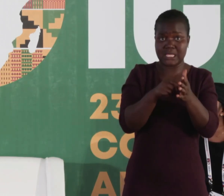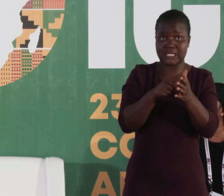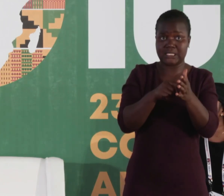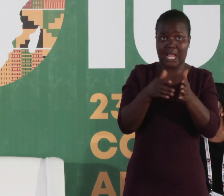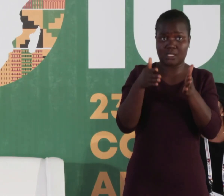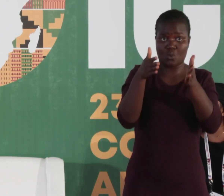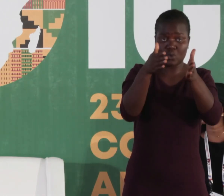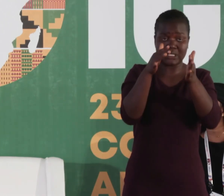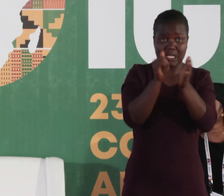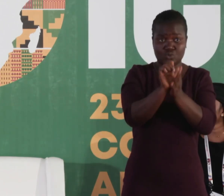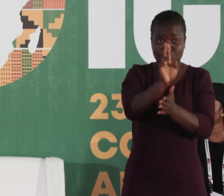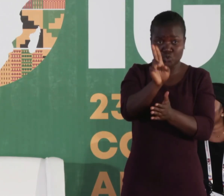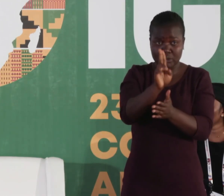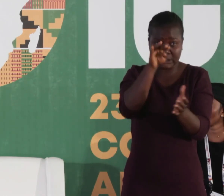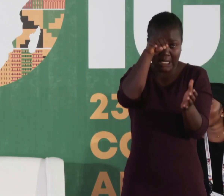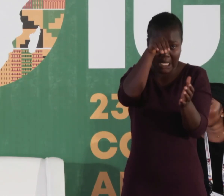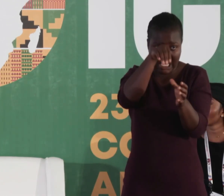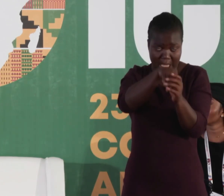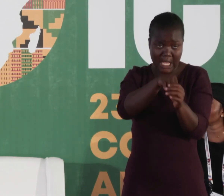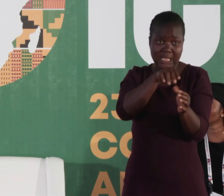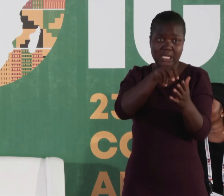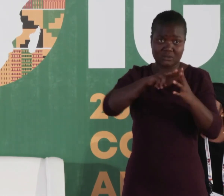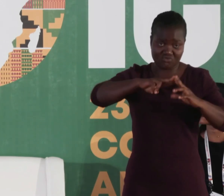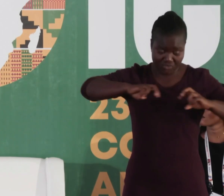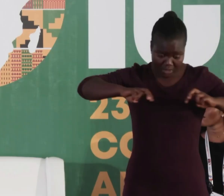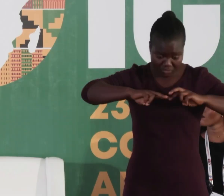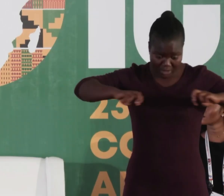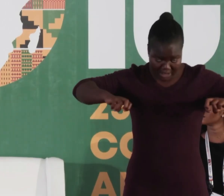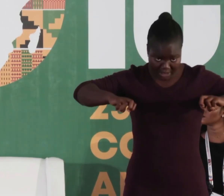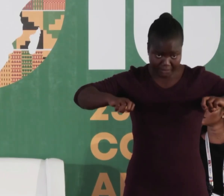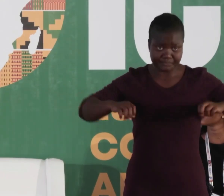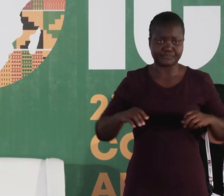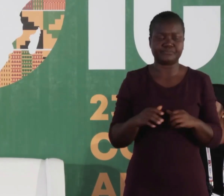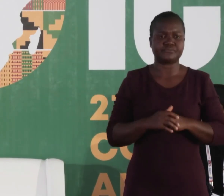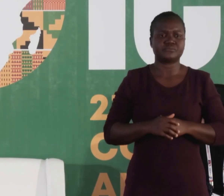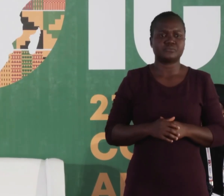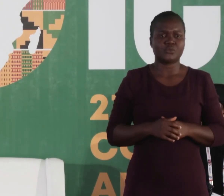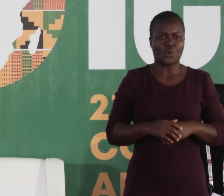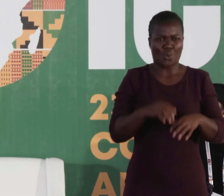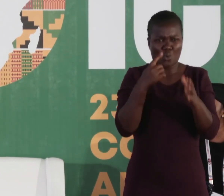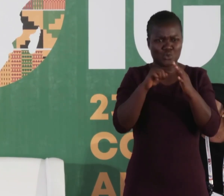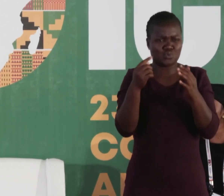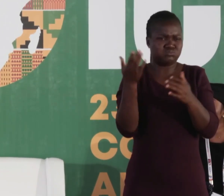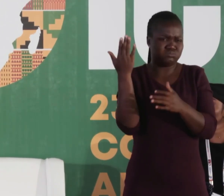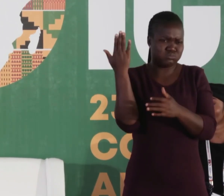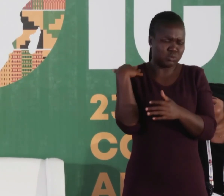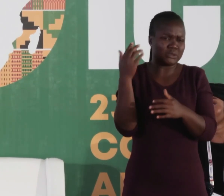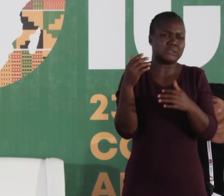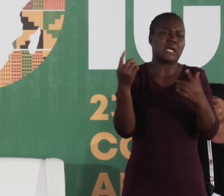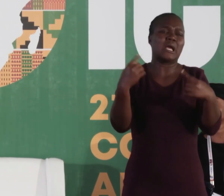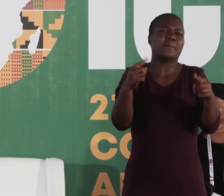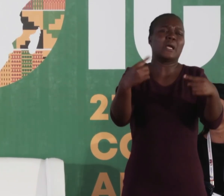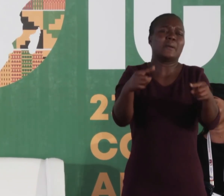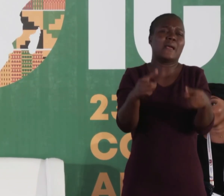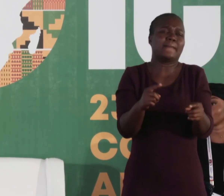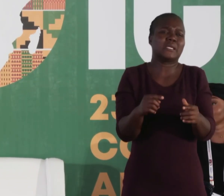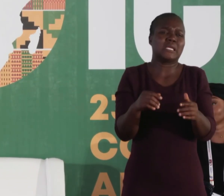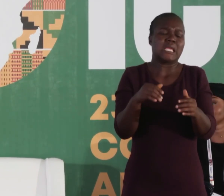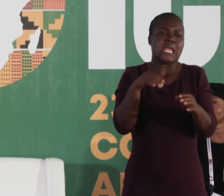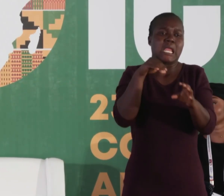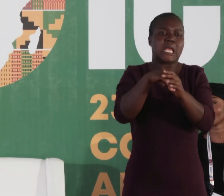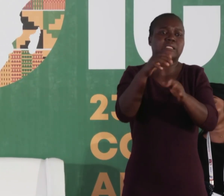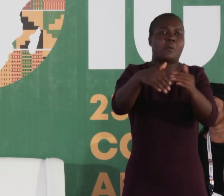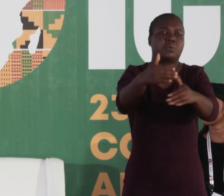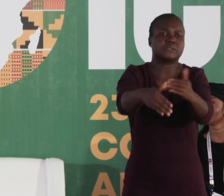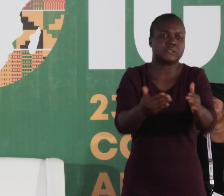used in this study. Study staff kept events log of what was happening in the implementation process.